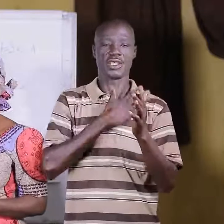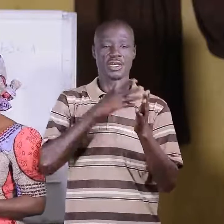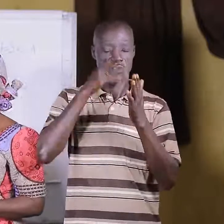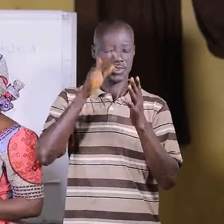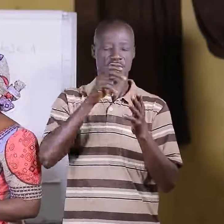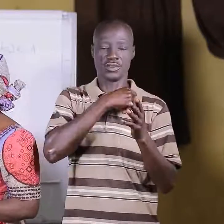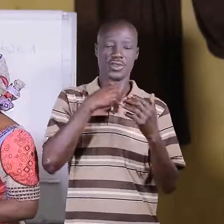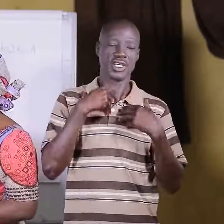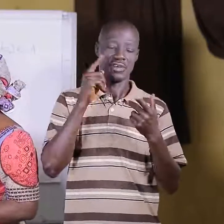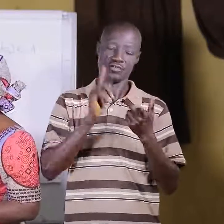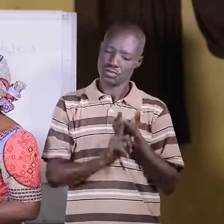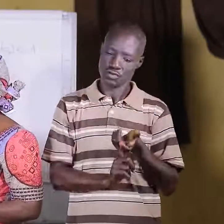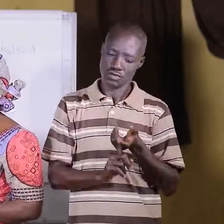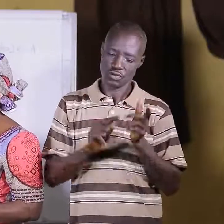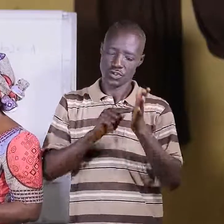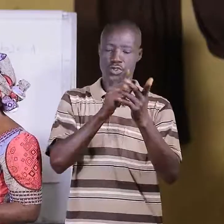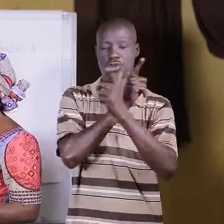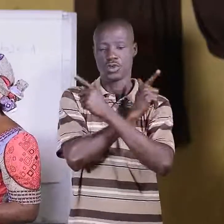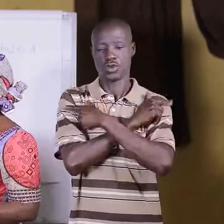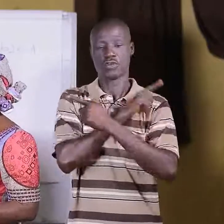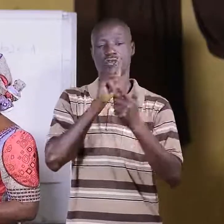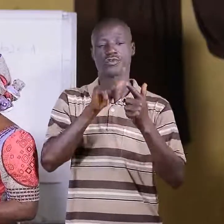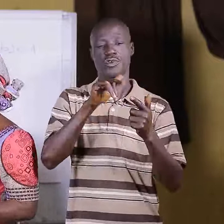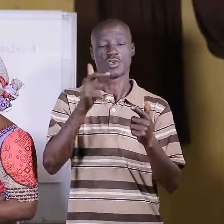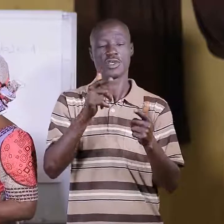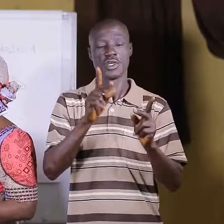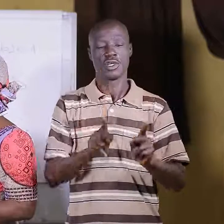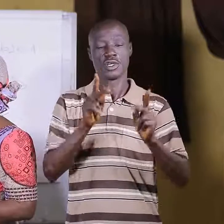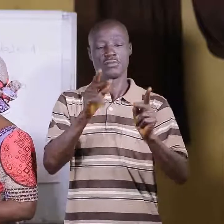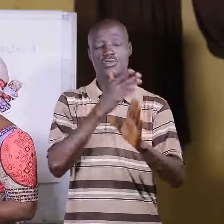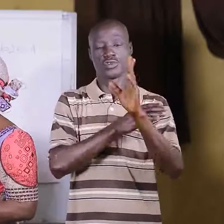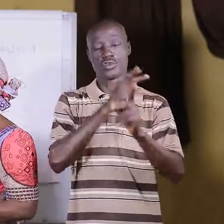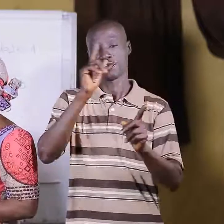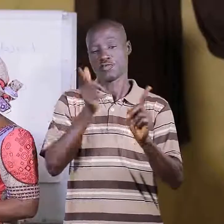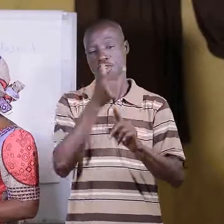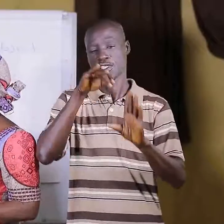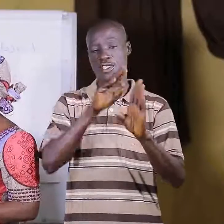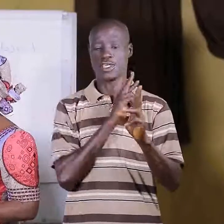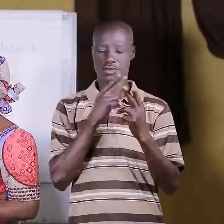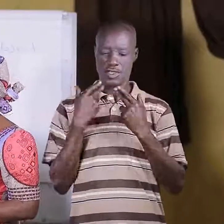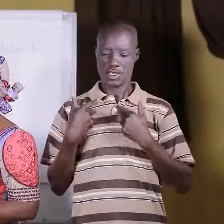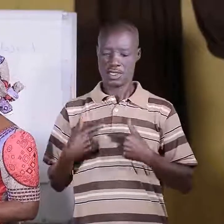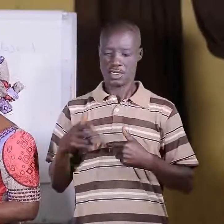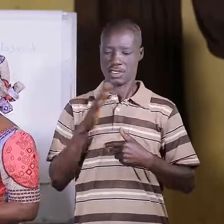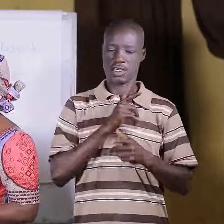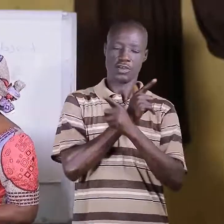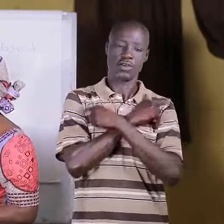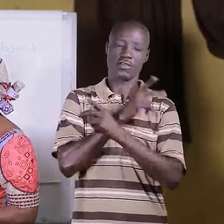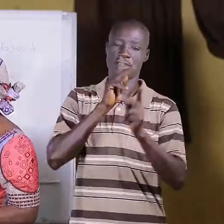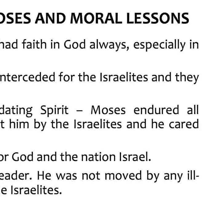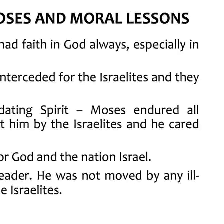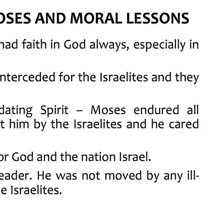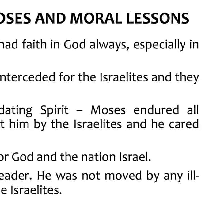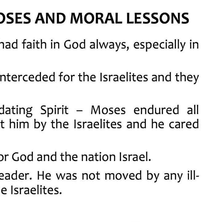there is need for us to love, put God in our hearts, and should love the people we are